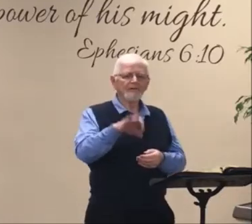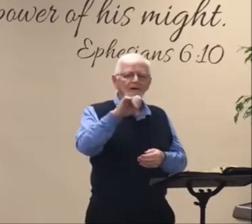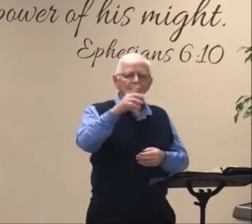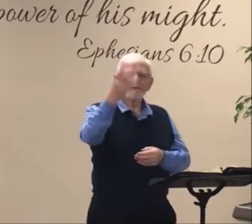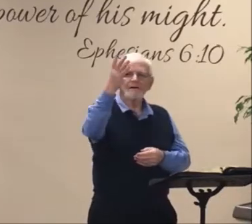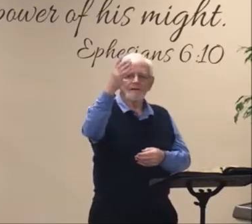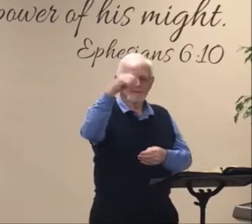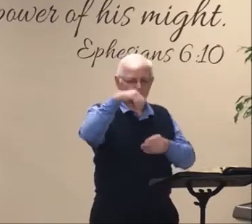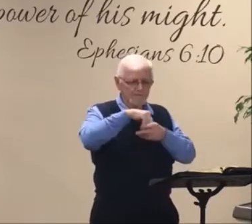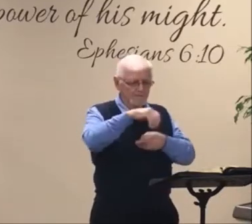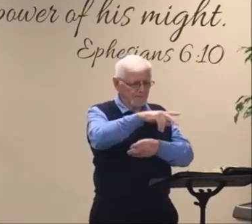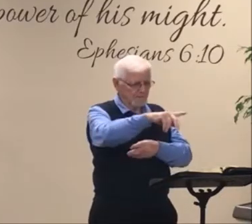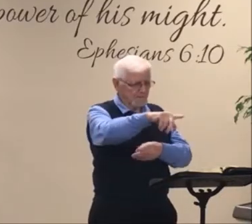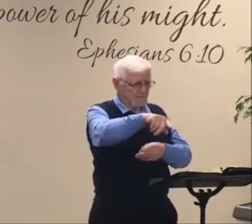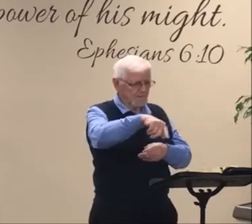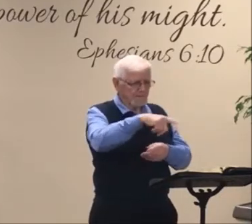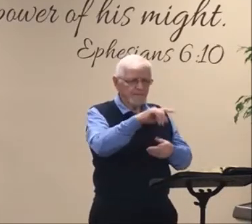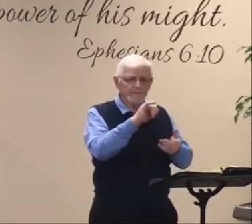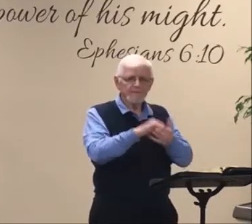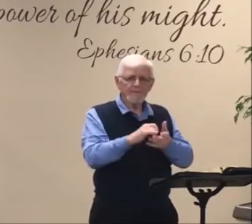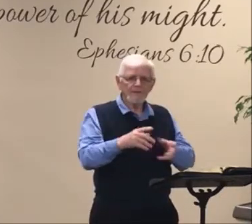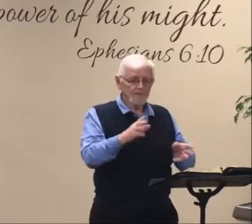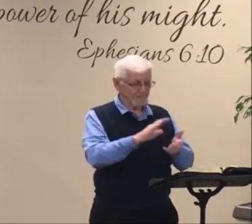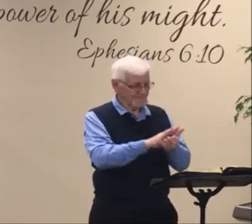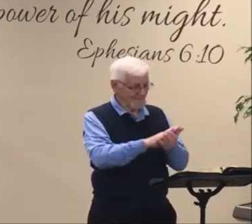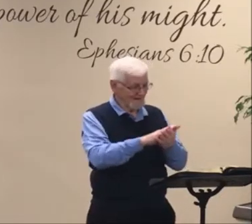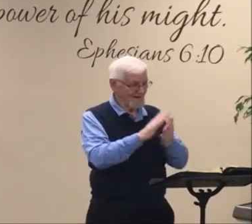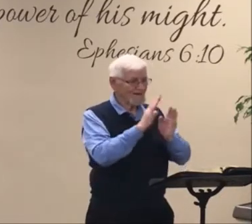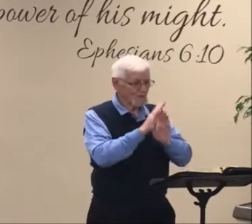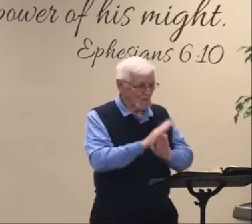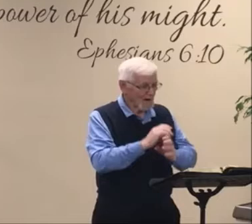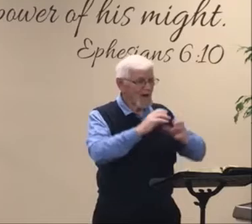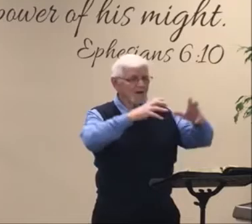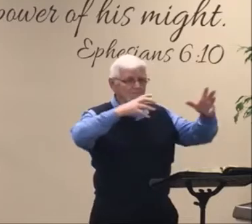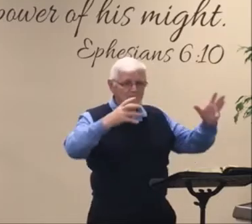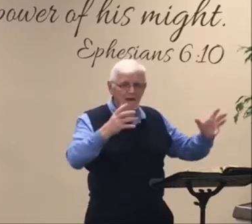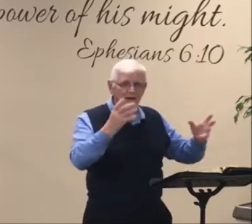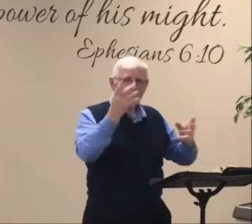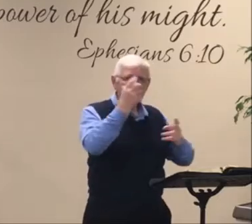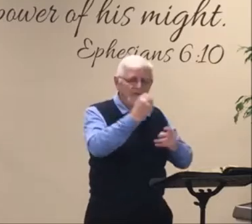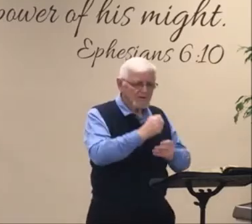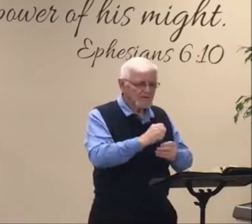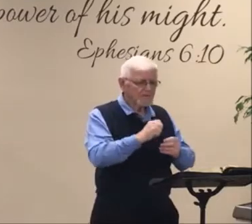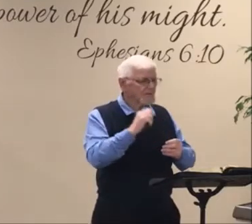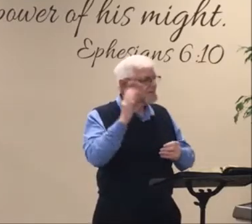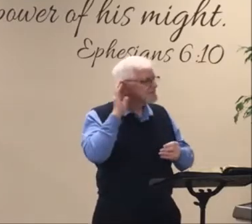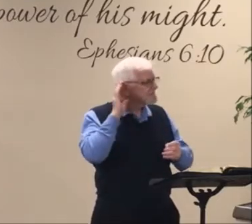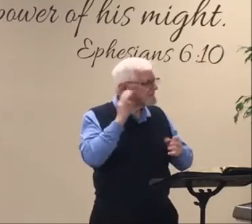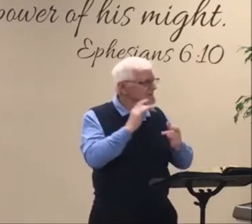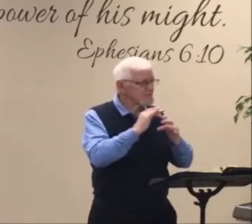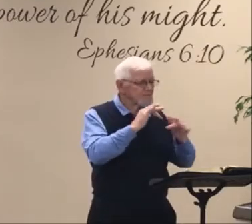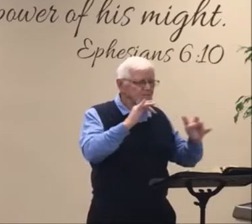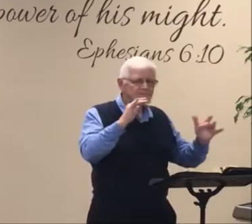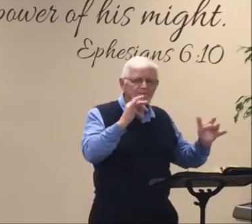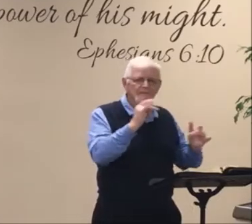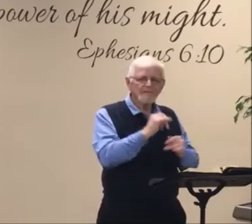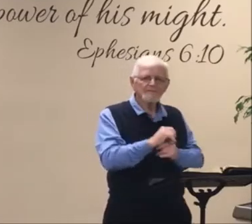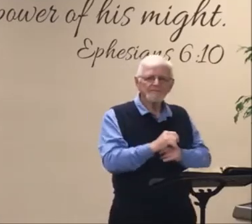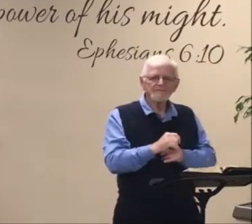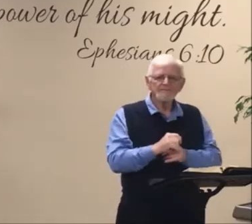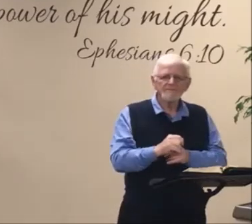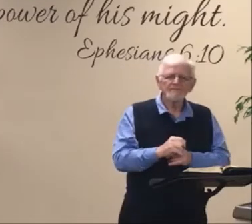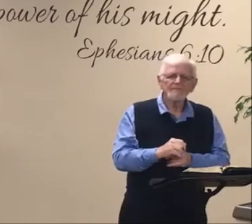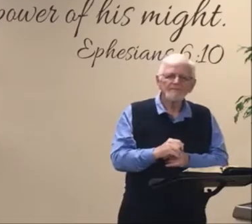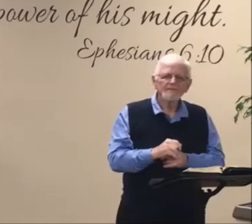that. I mean, it was nice and it was quiet and it was big and it had just the right echo and it had just the right tone of the guy standing on